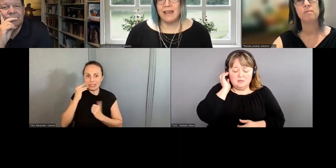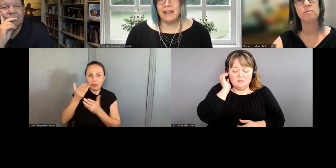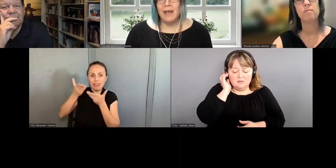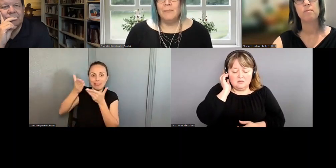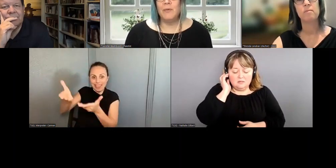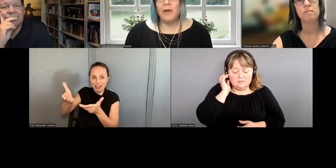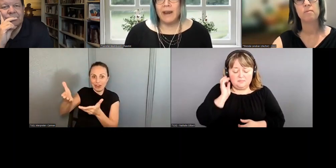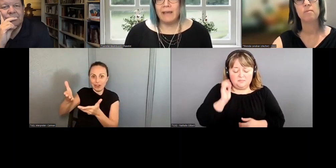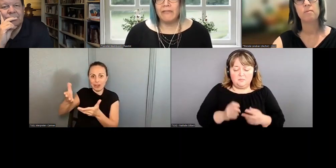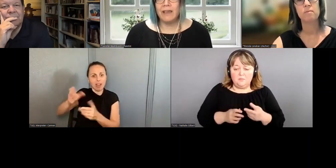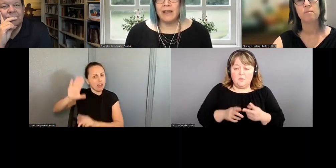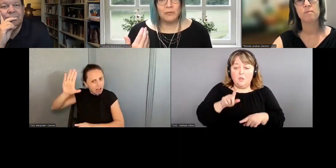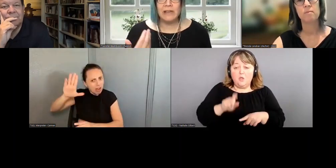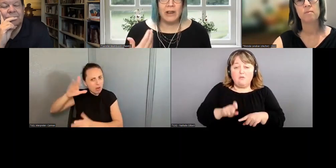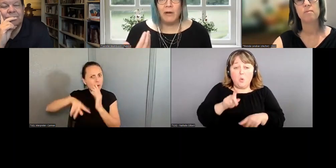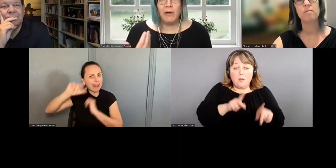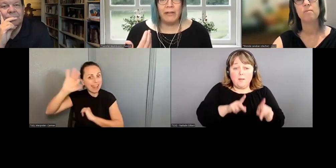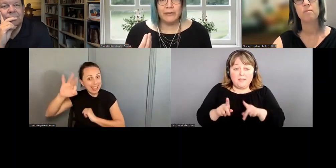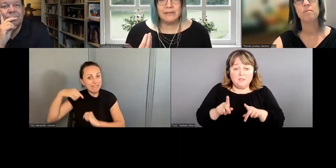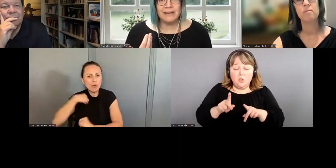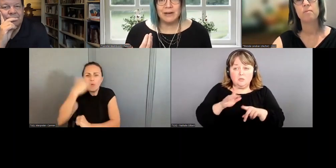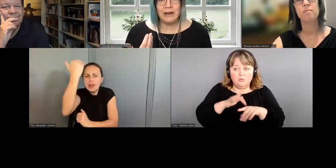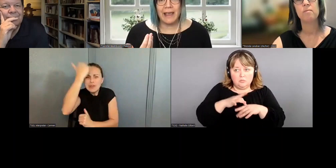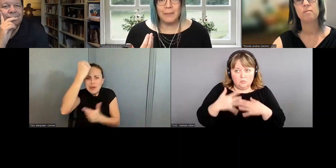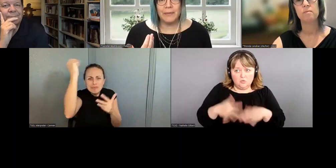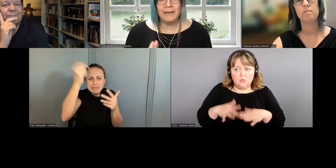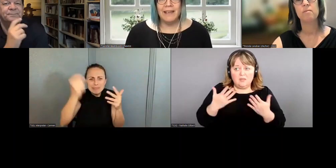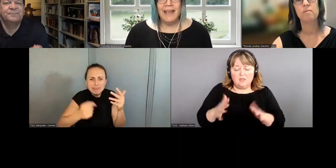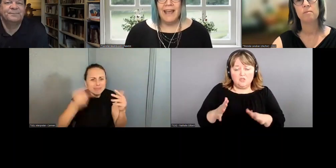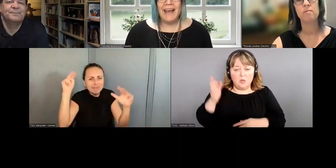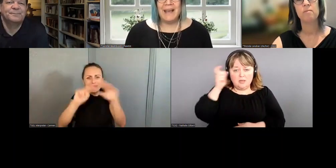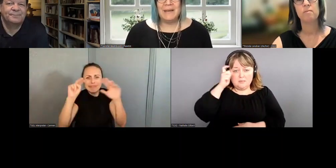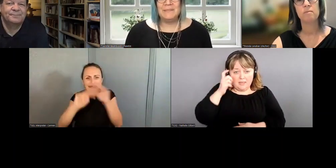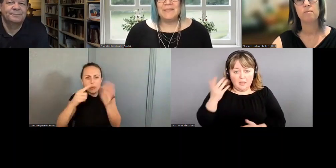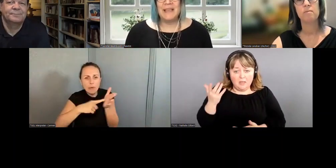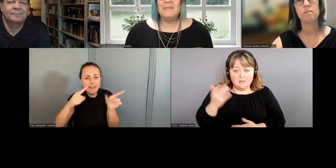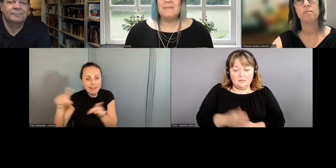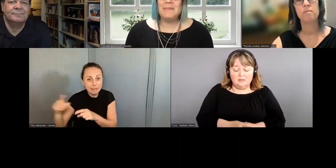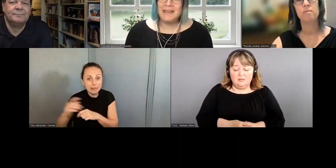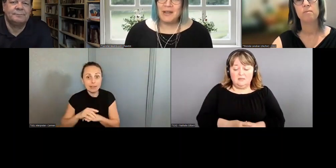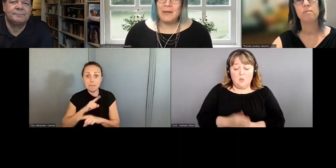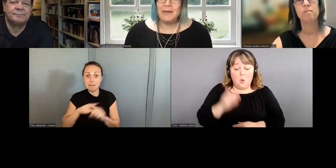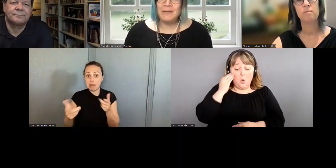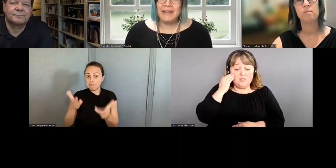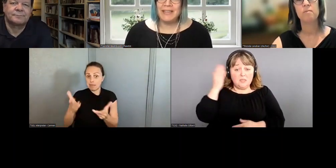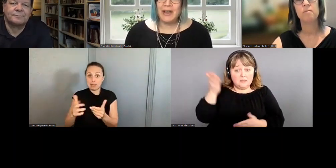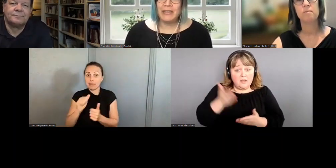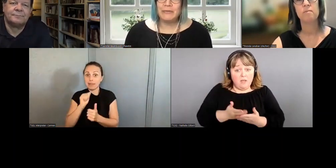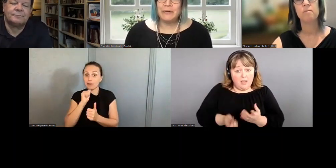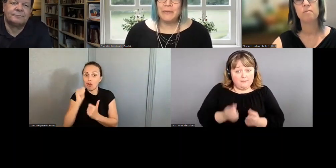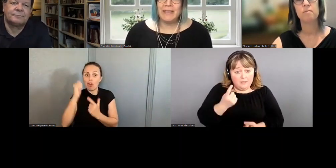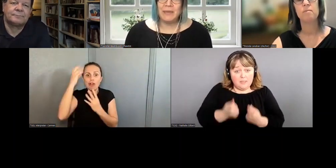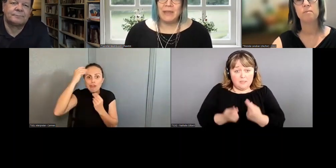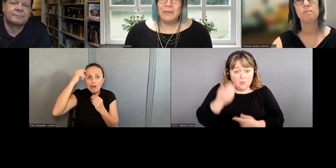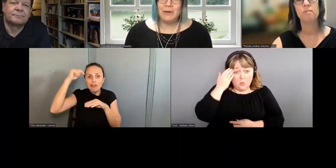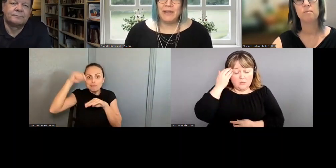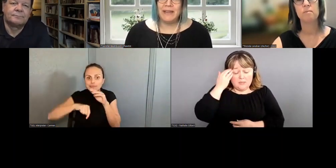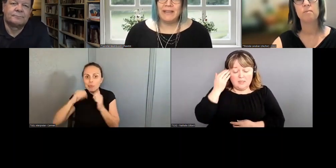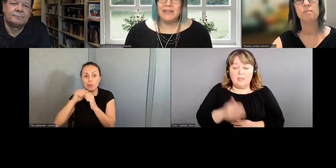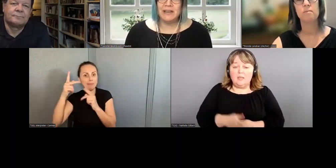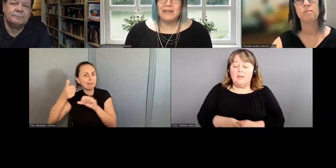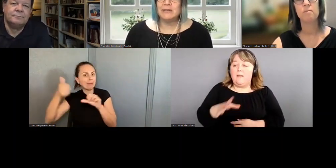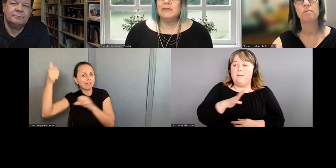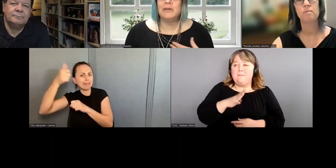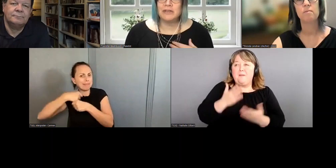say, but what if? Because we know all those things are going to happen, but maybe they're not being thought through by the people who are making